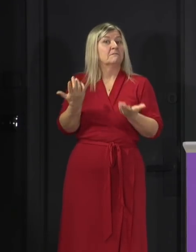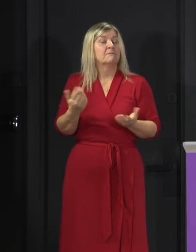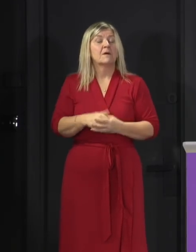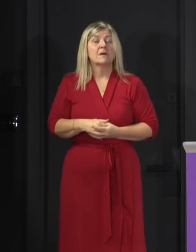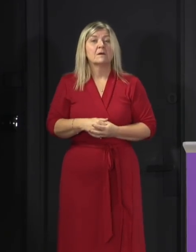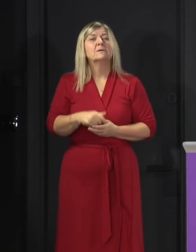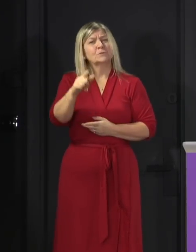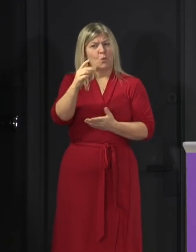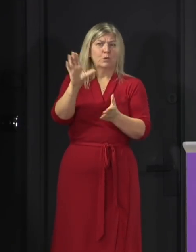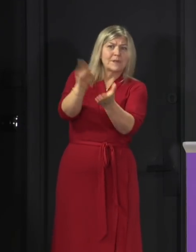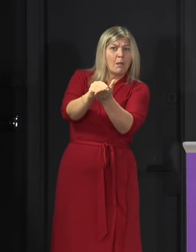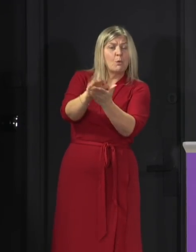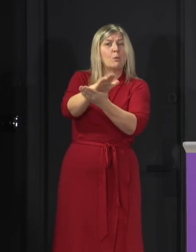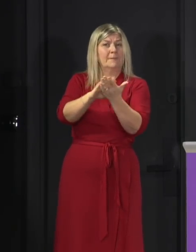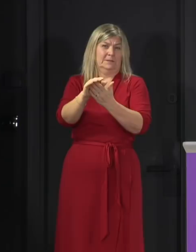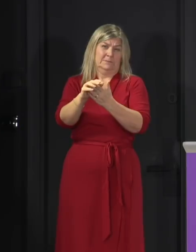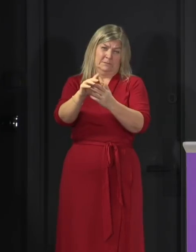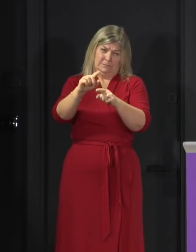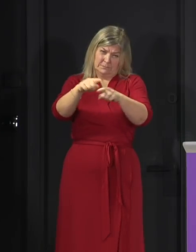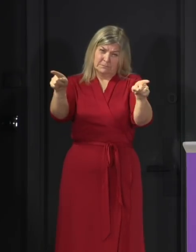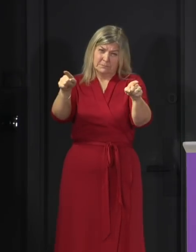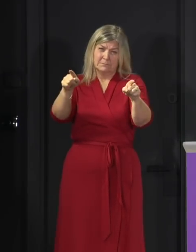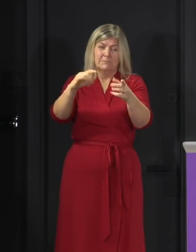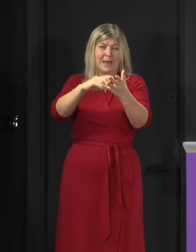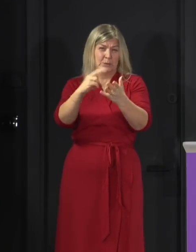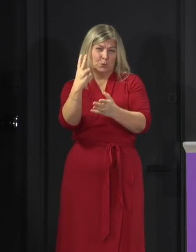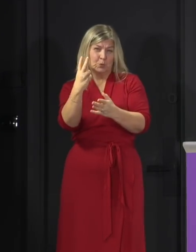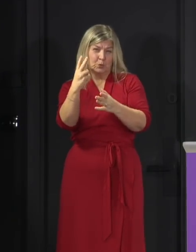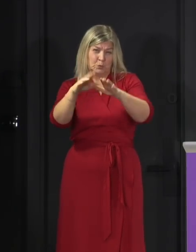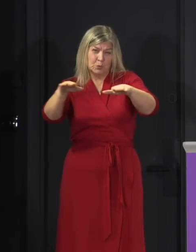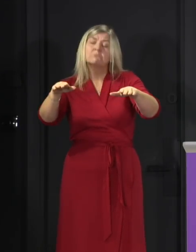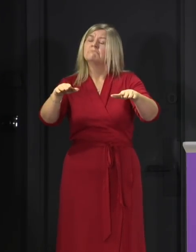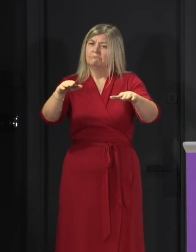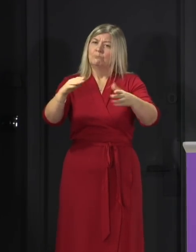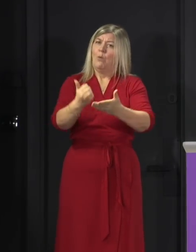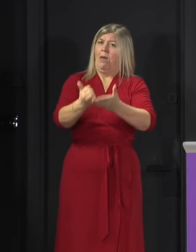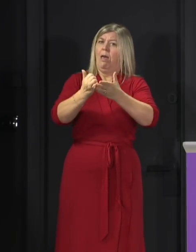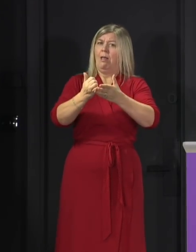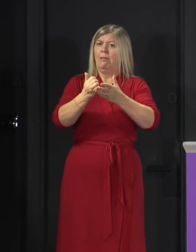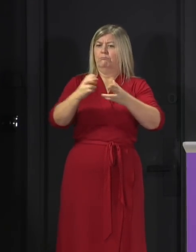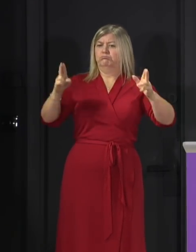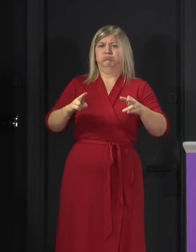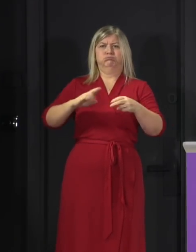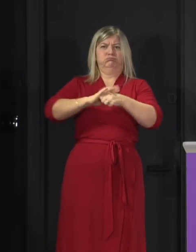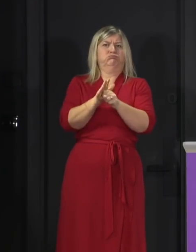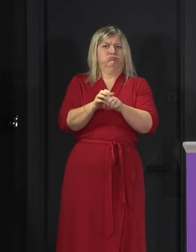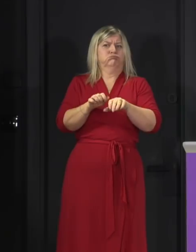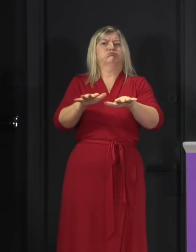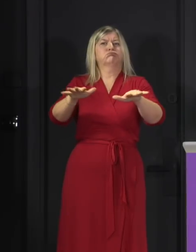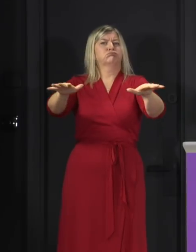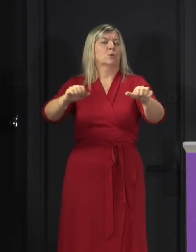will be helping to control and mitigate any outbreaks amongst young people, and I think that will be particularly important over holiday